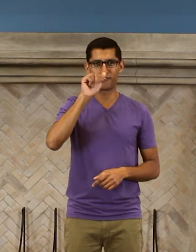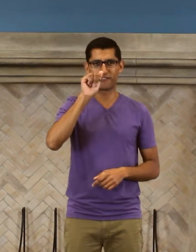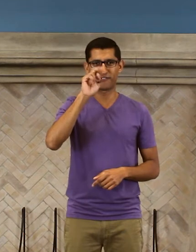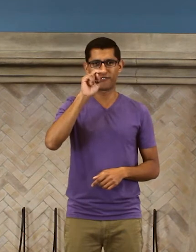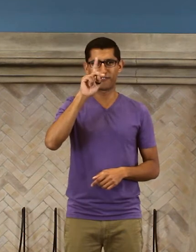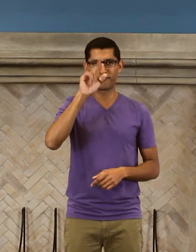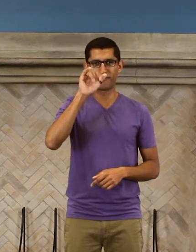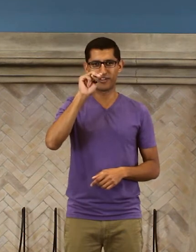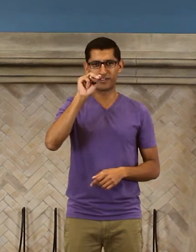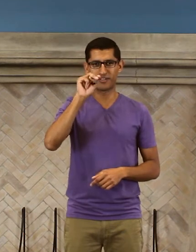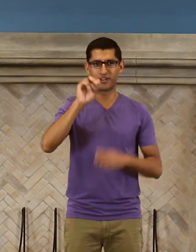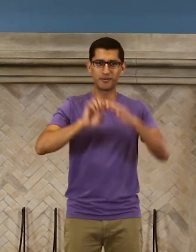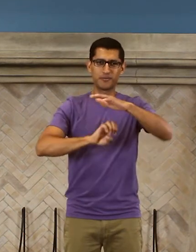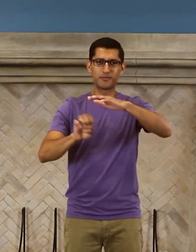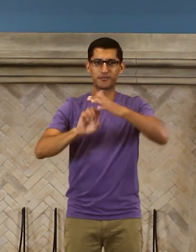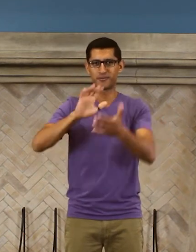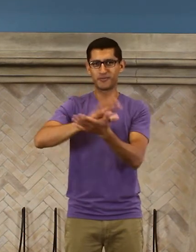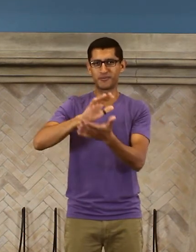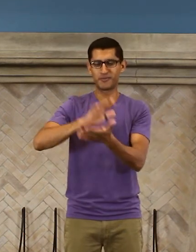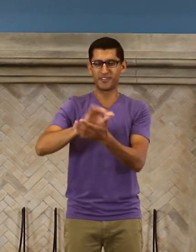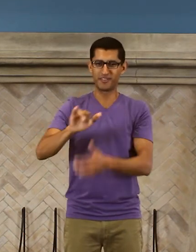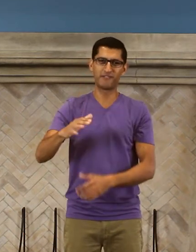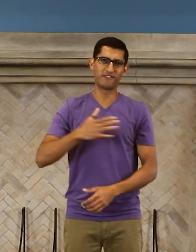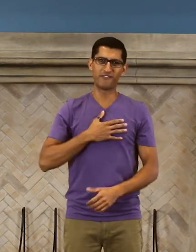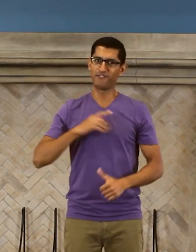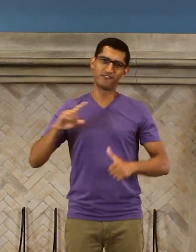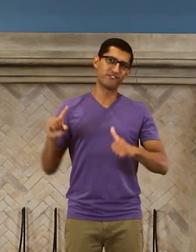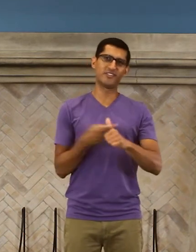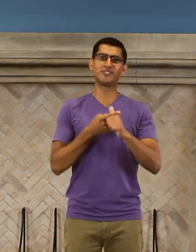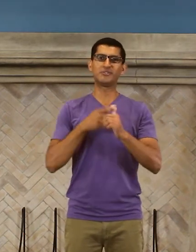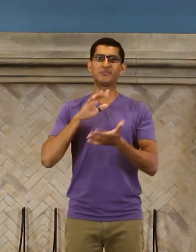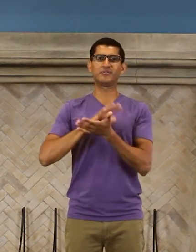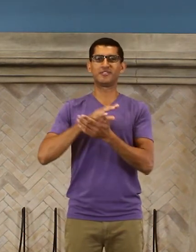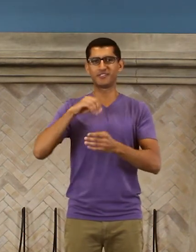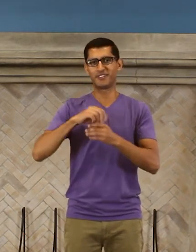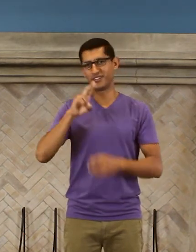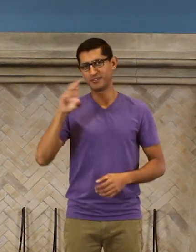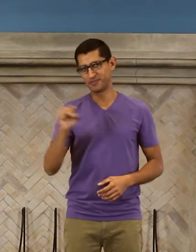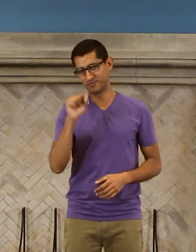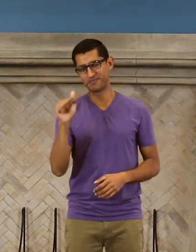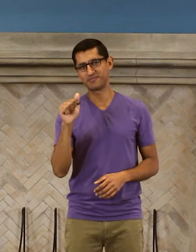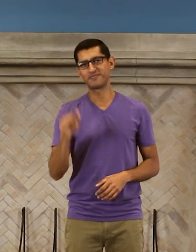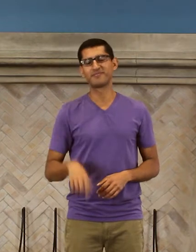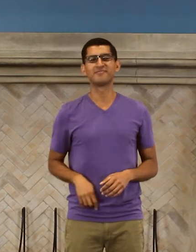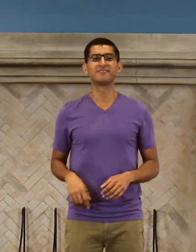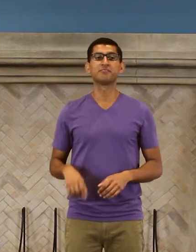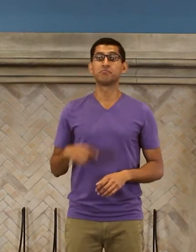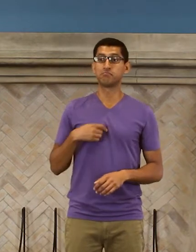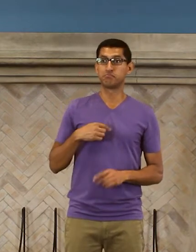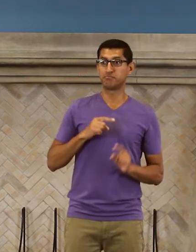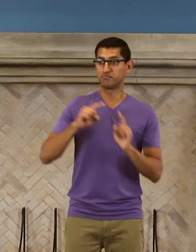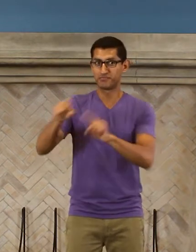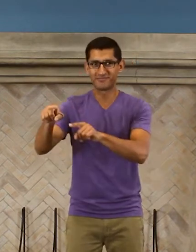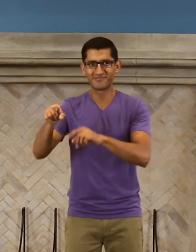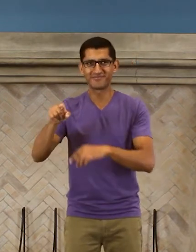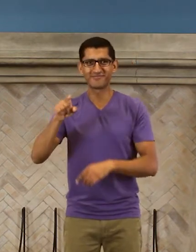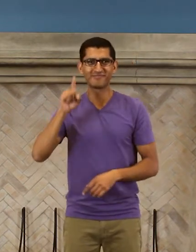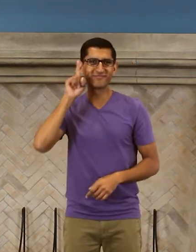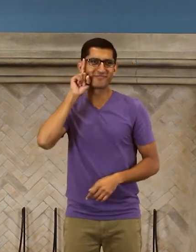That school was Franklin Elementary School. That was my first school experience in the United States.